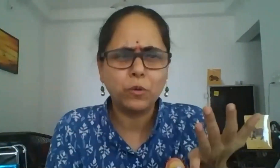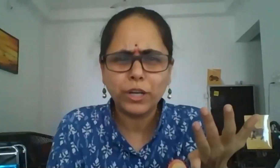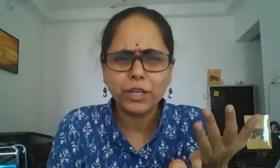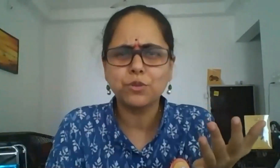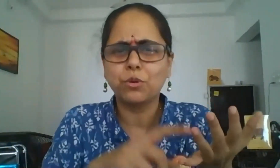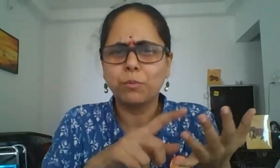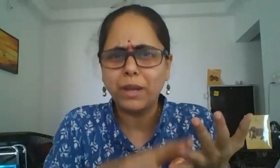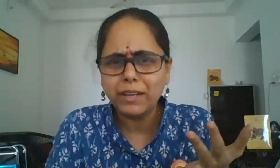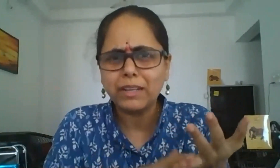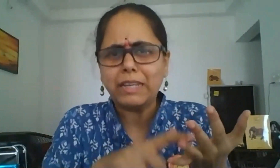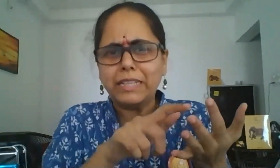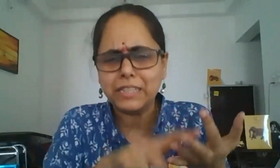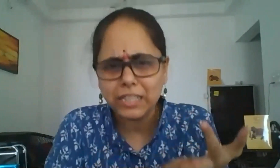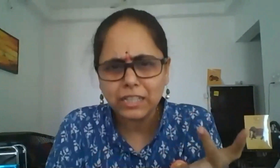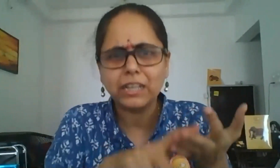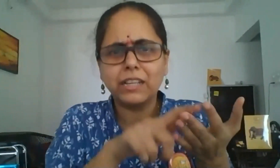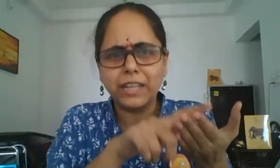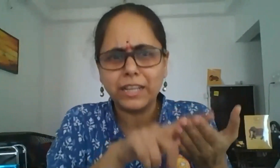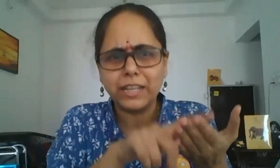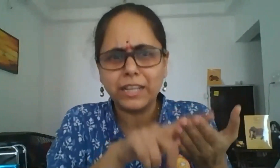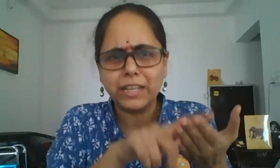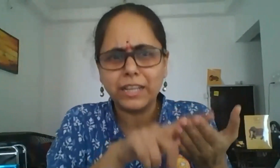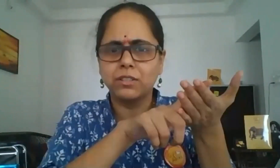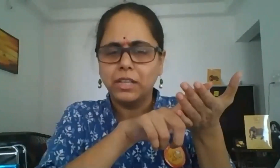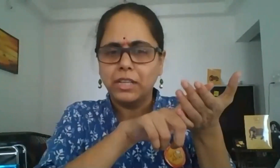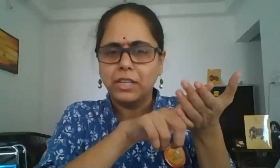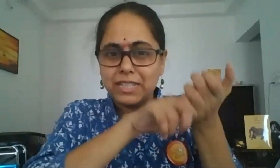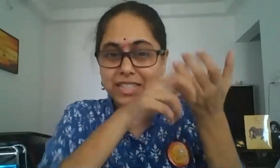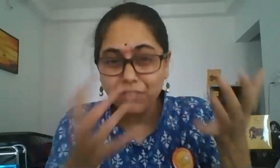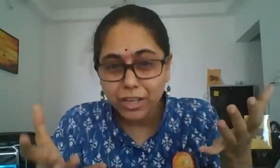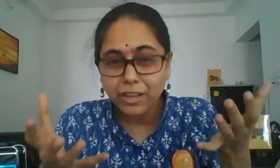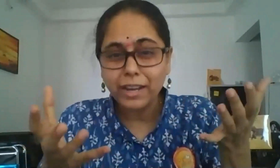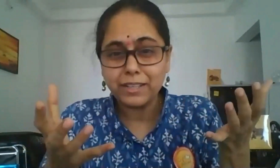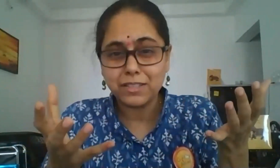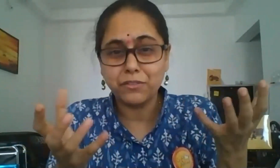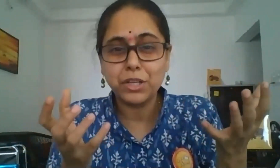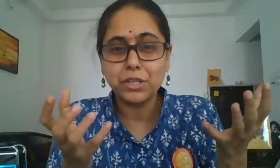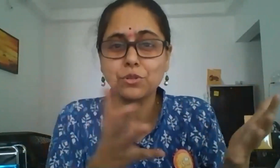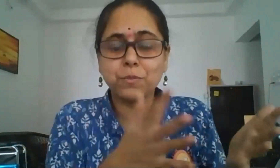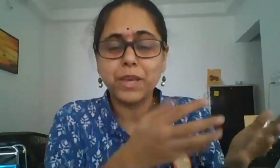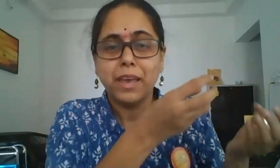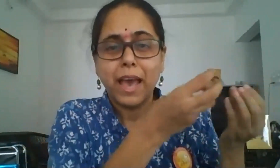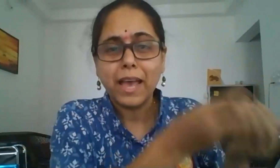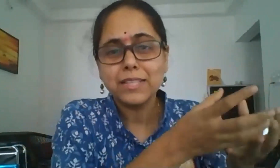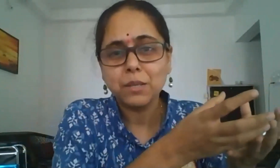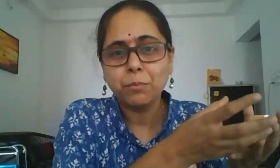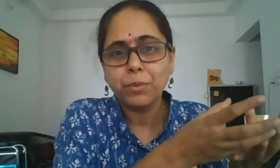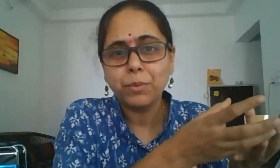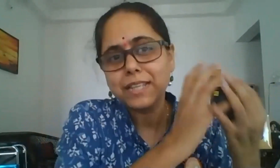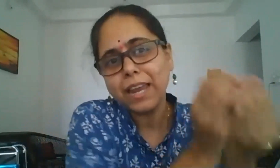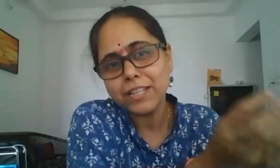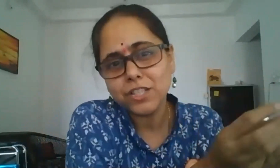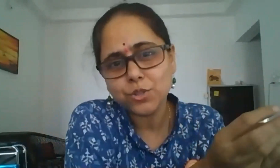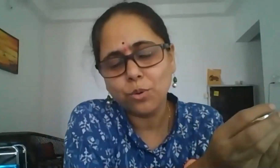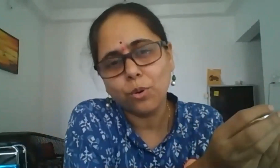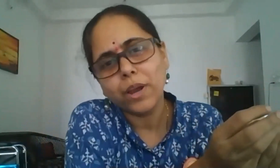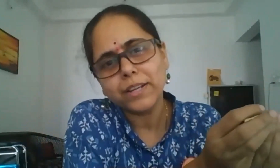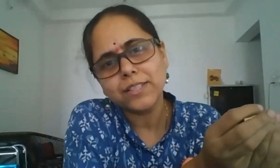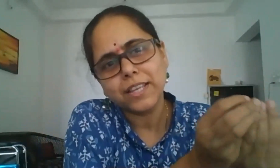age home, elderly, children, education, civic rights, civic issues. Mein, as simple as, can I just go and say